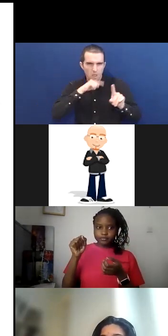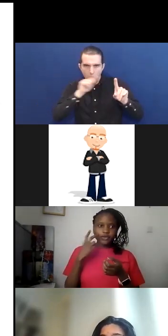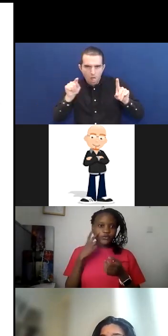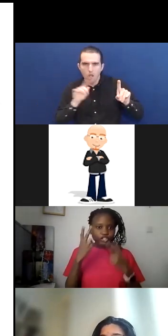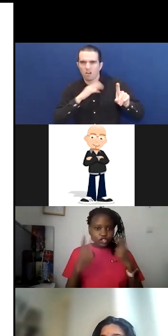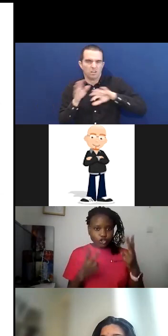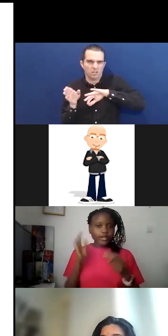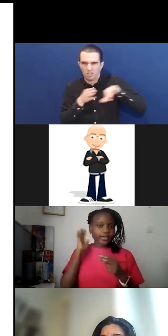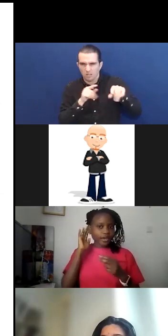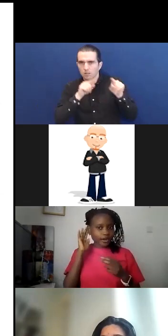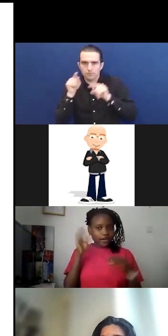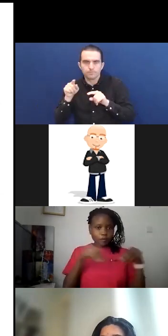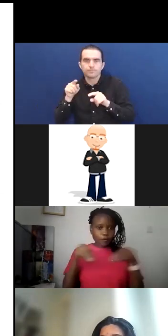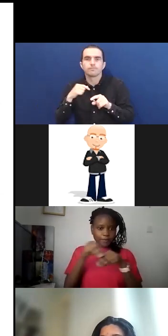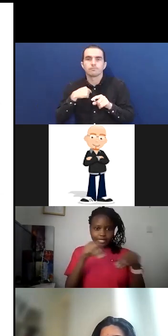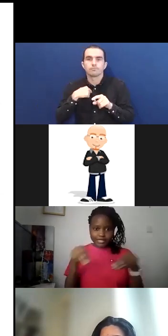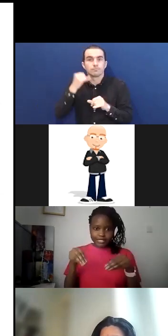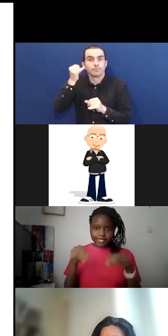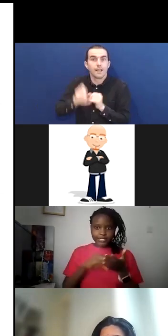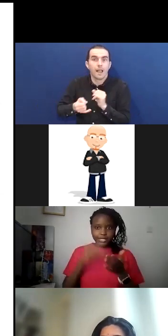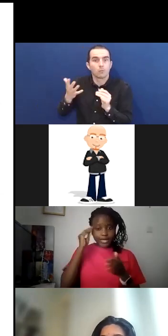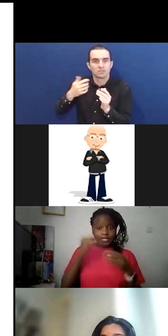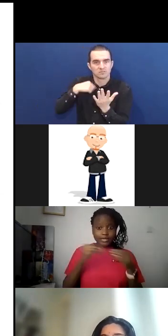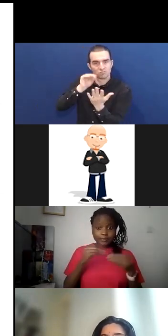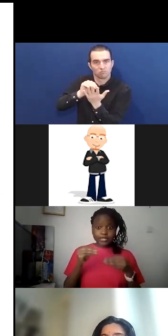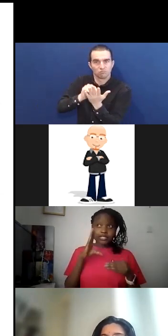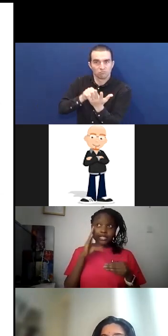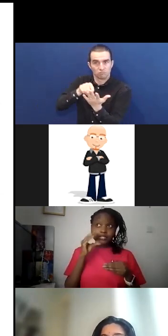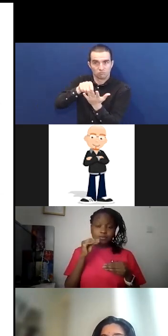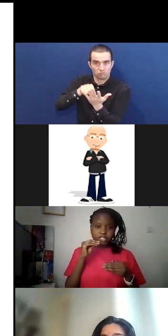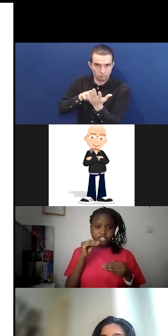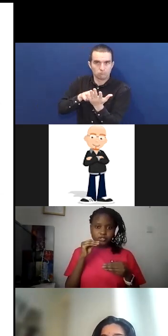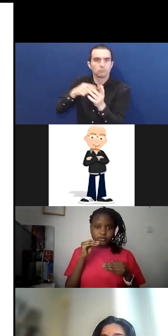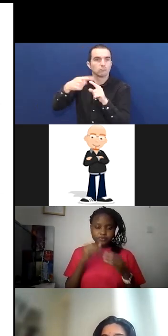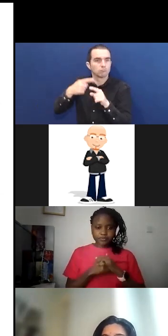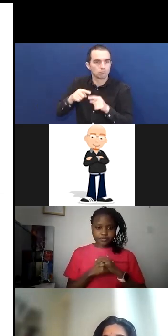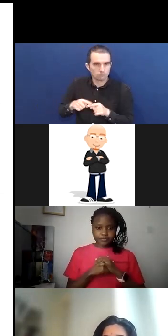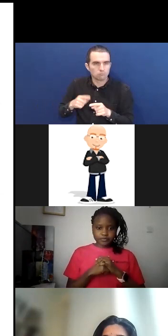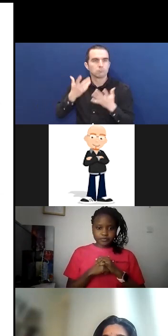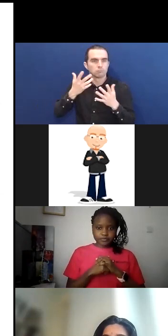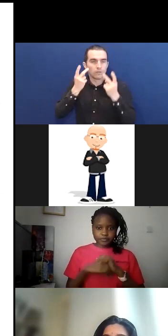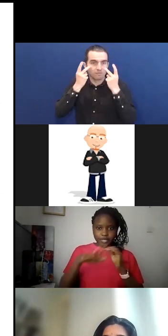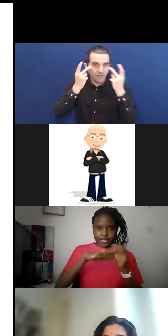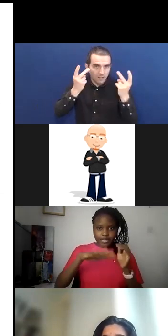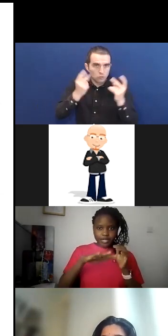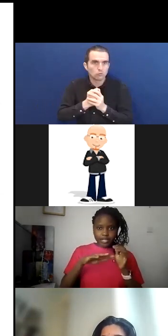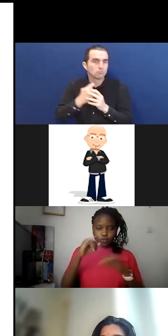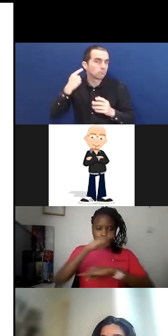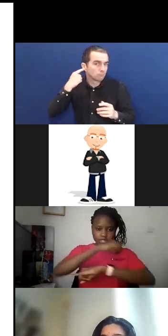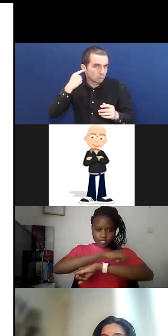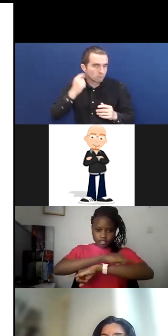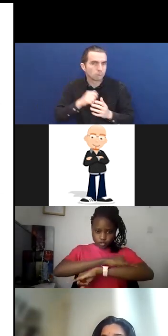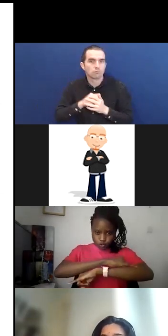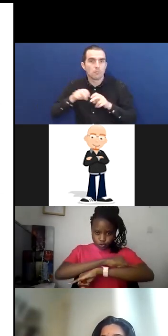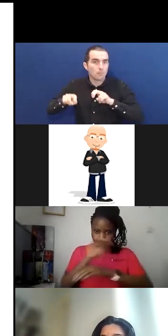hearing, mobility, learning disabilities, and speech. And these are areas in which institutions are asked to take